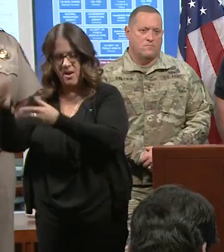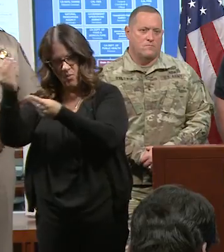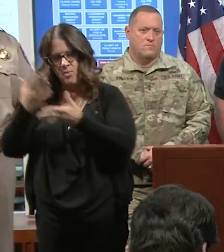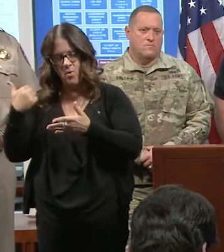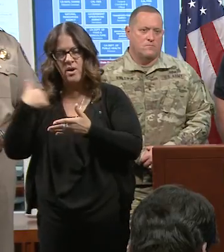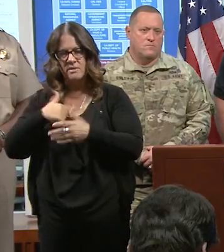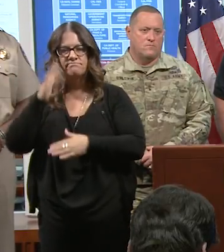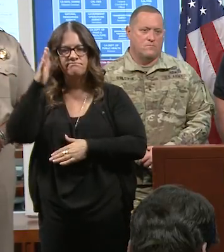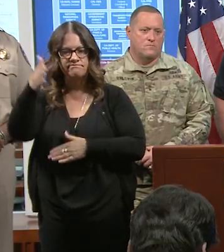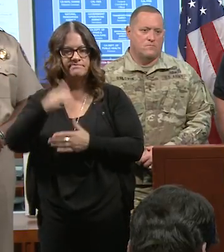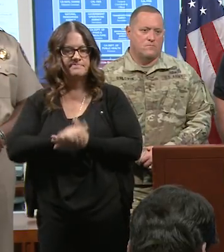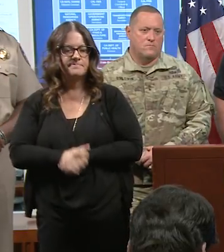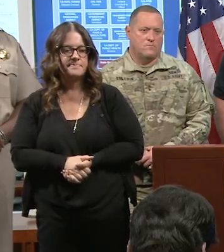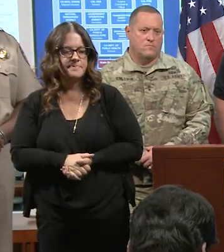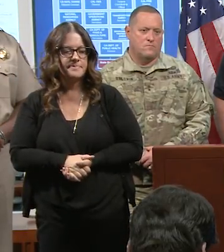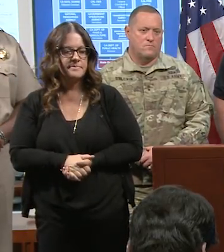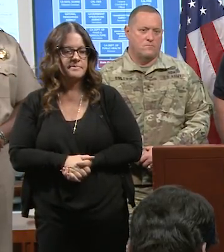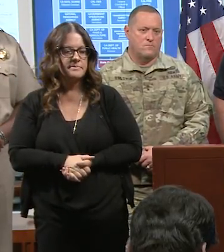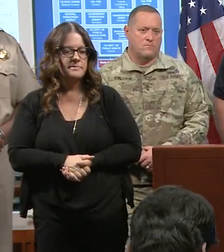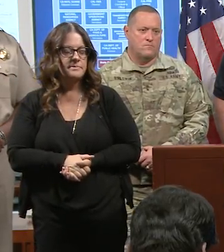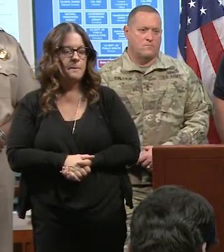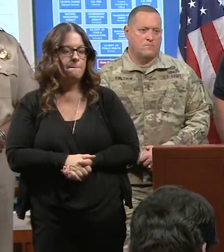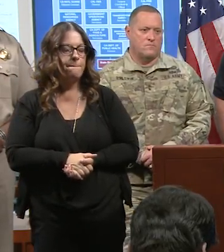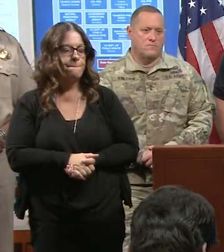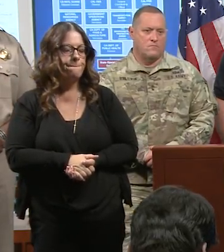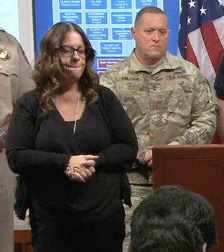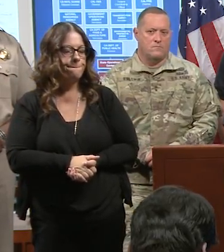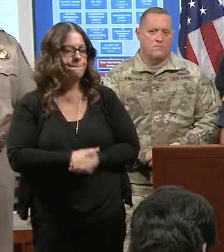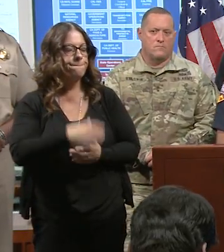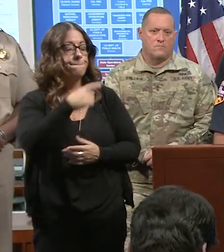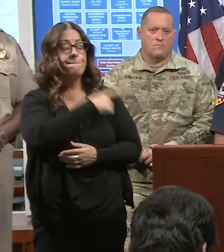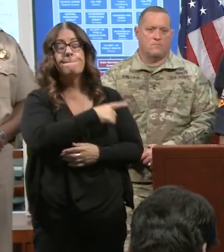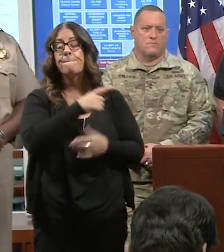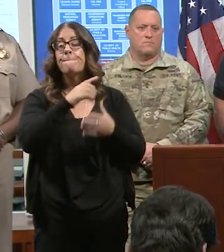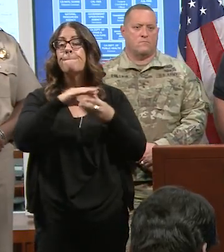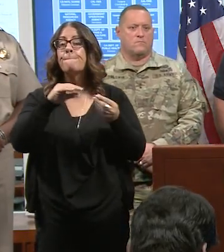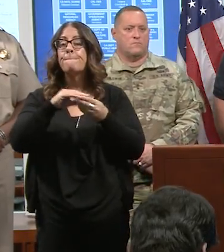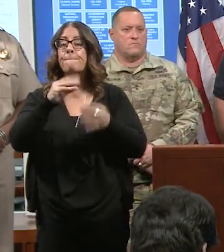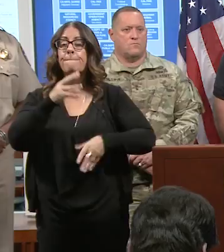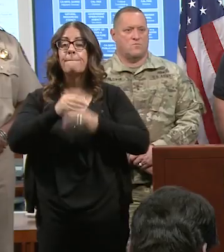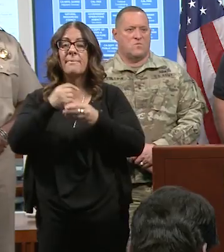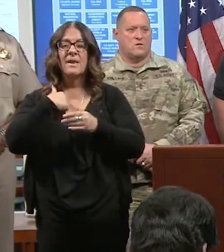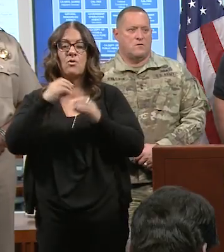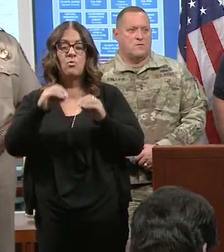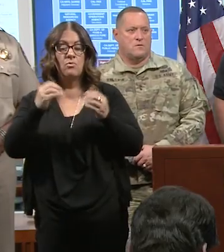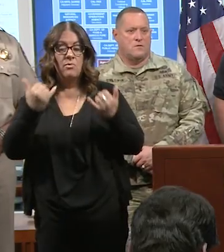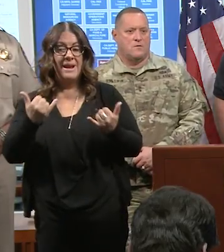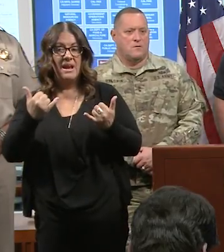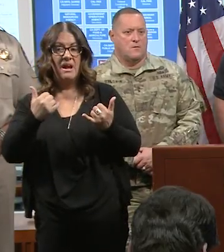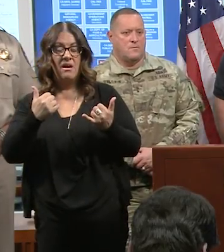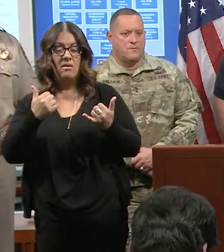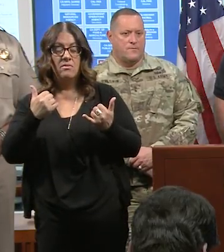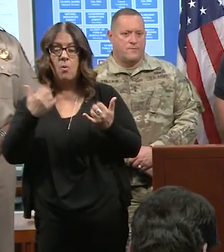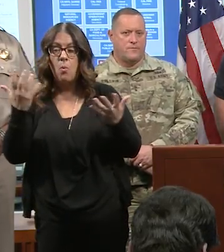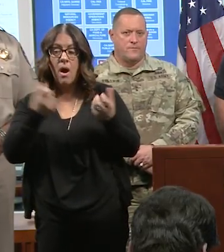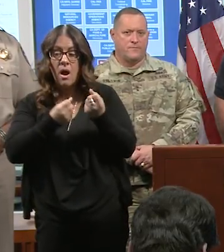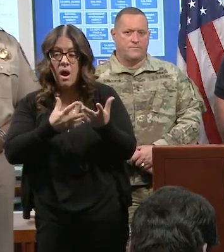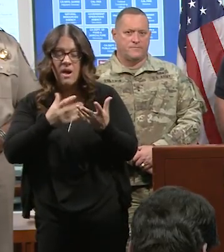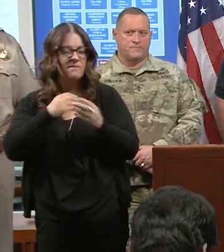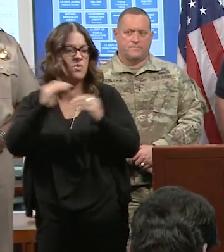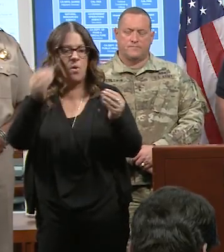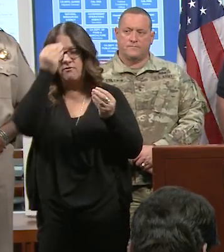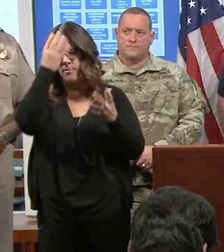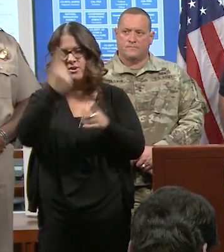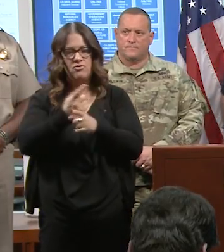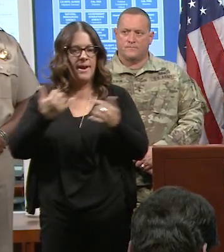set? At this, I'll be honest with you, at this time, I don't have any information on any potential of the causes. You know, as we talked